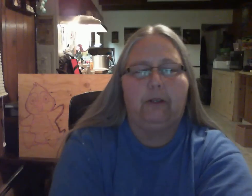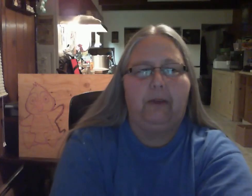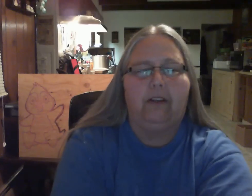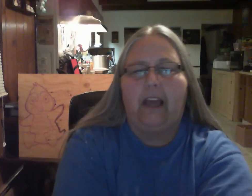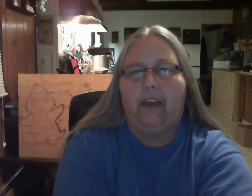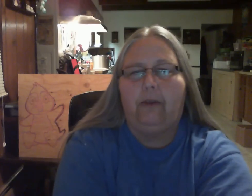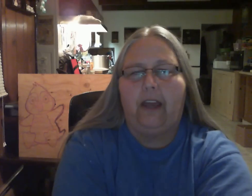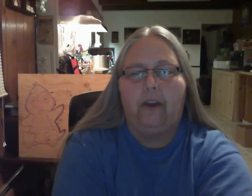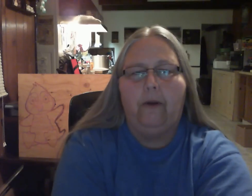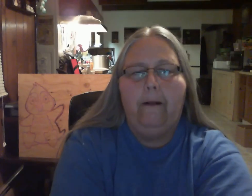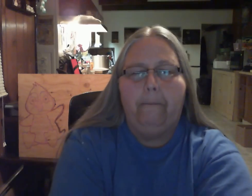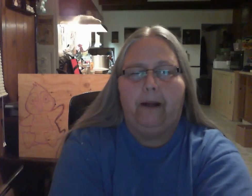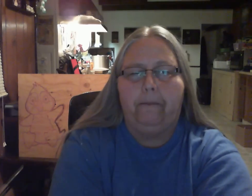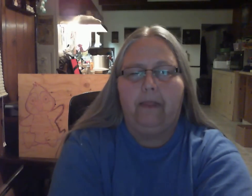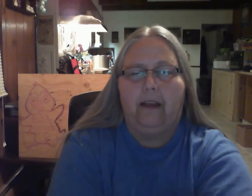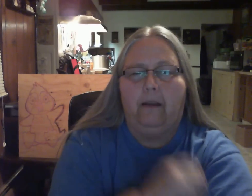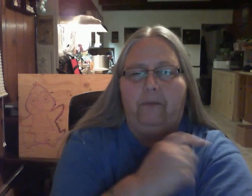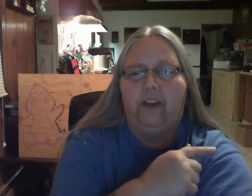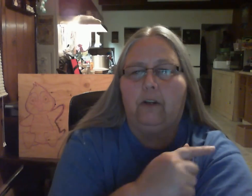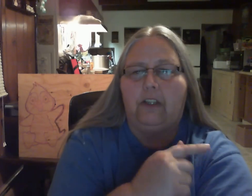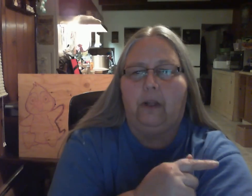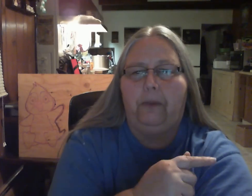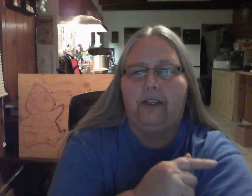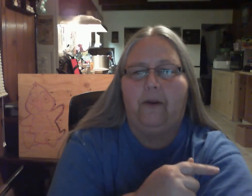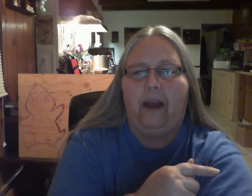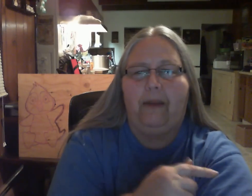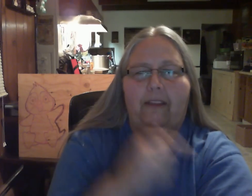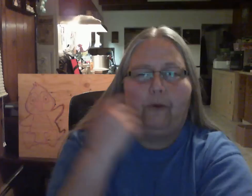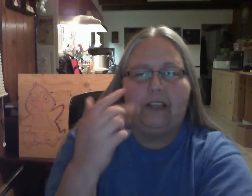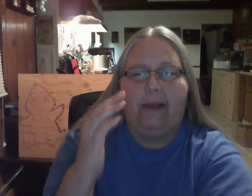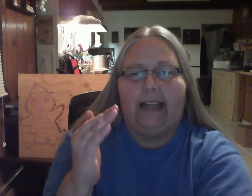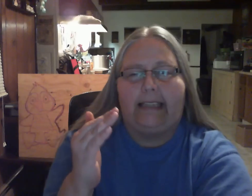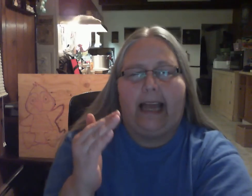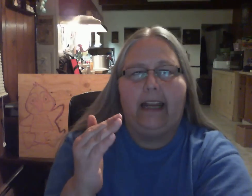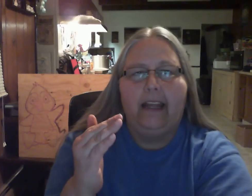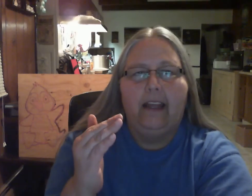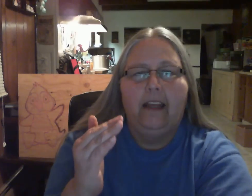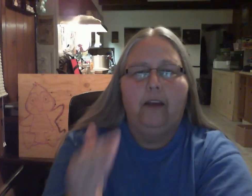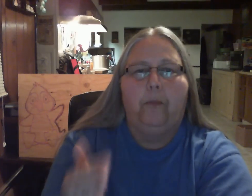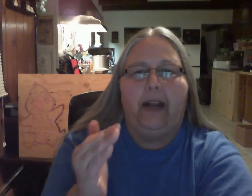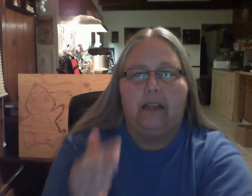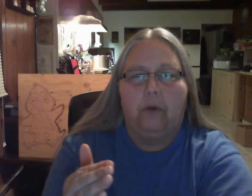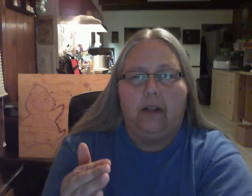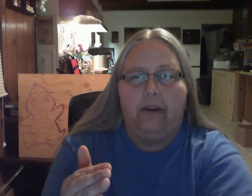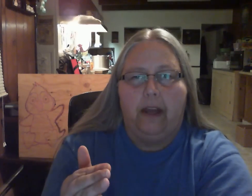supposed to be there thank you thank you but the vehicle's still a piece of crap and the voice in my head said but it hasn't broke down yet